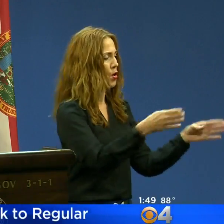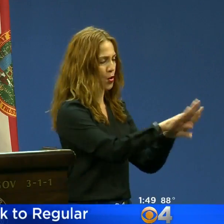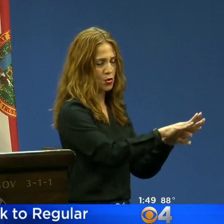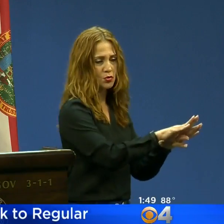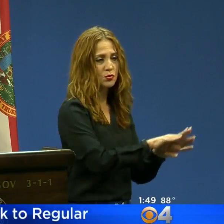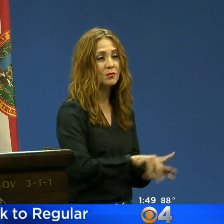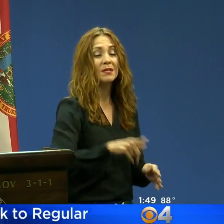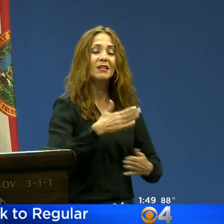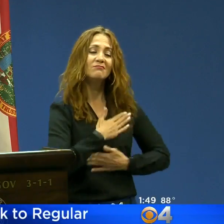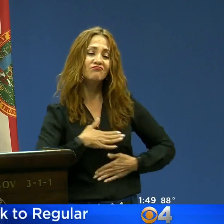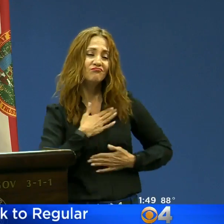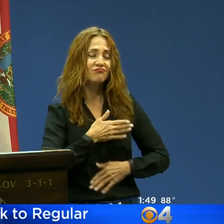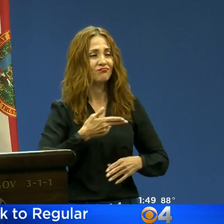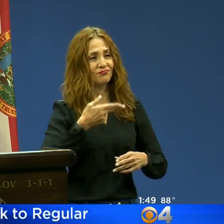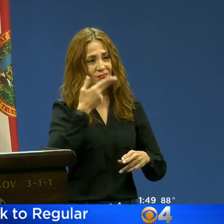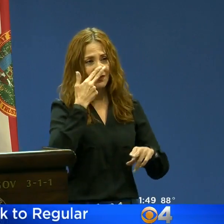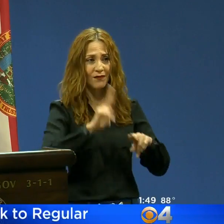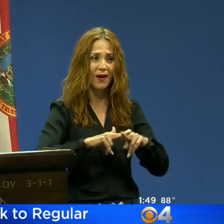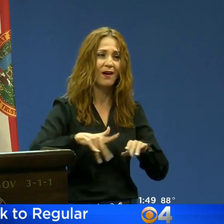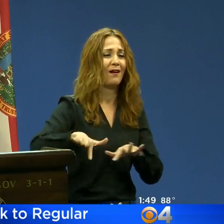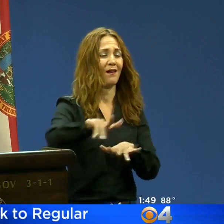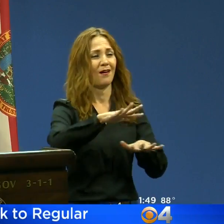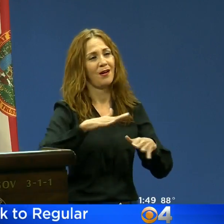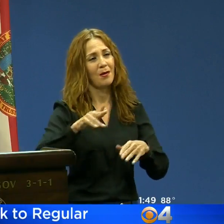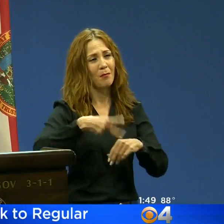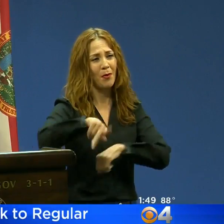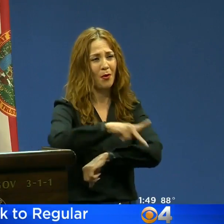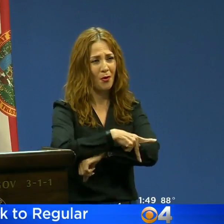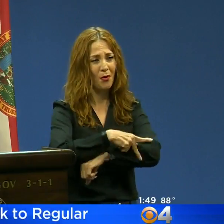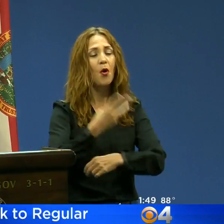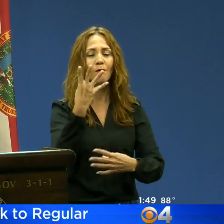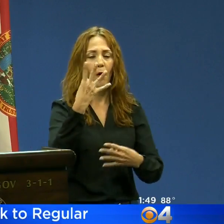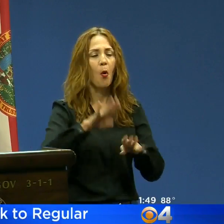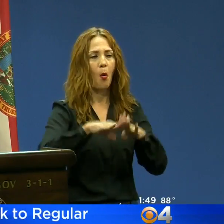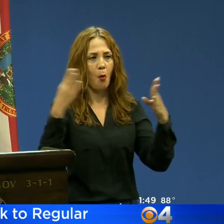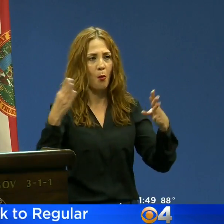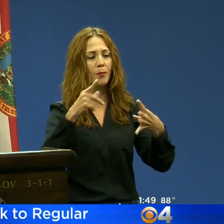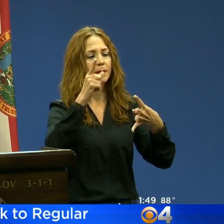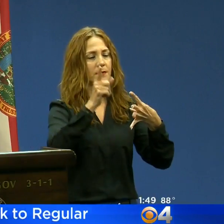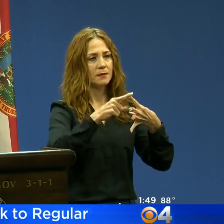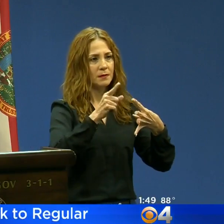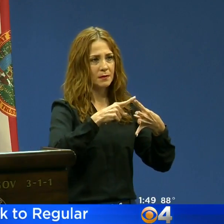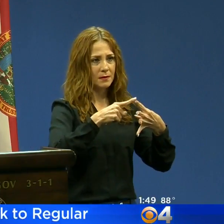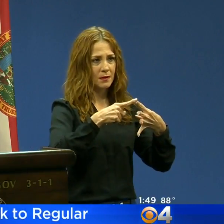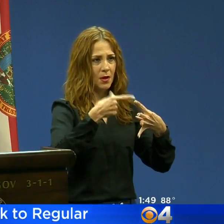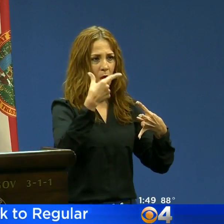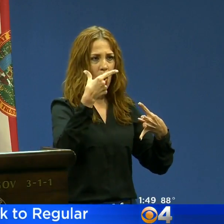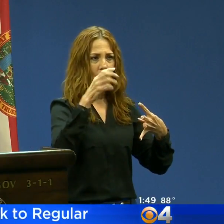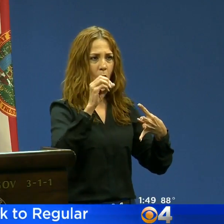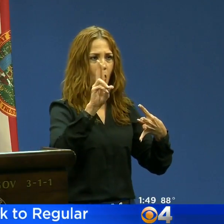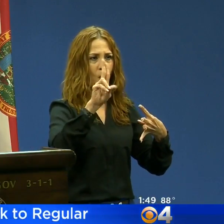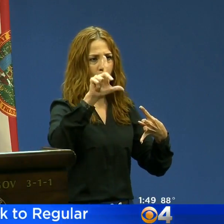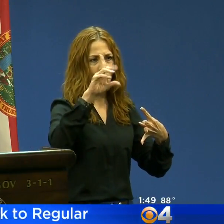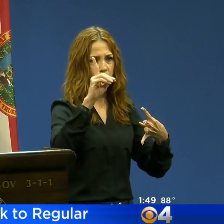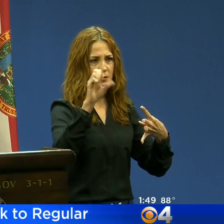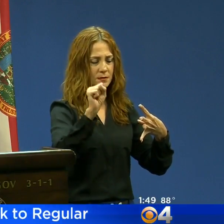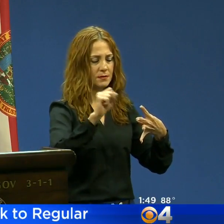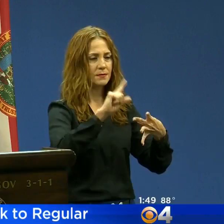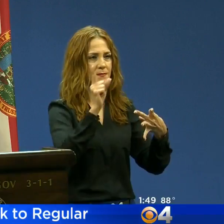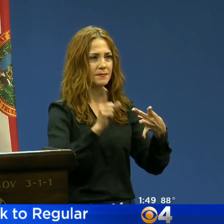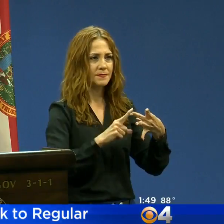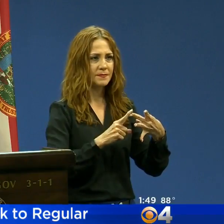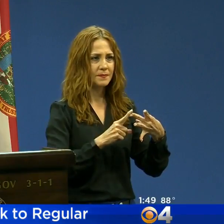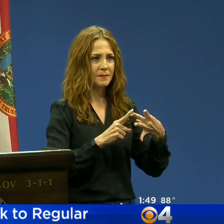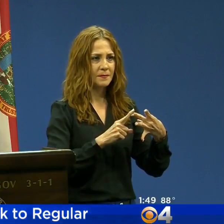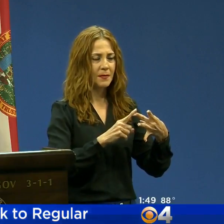and Deerwood. Please take lunch and drinks, and be advised that children 6 and under need to be accompanied by a